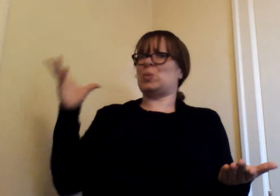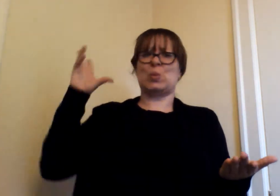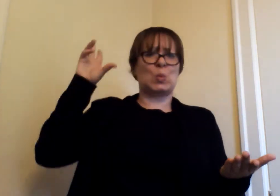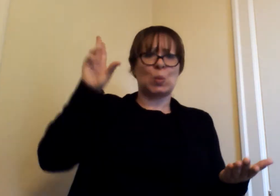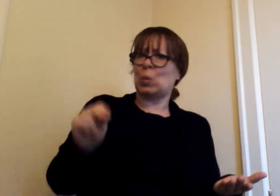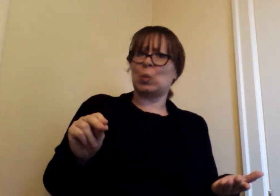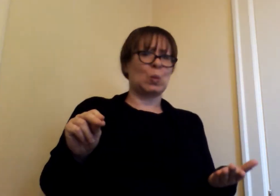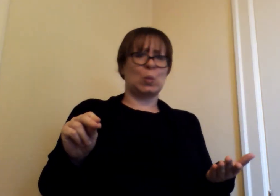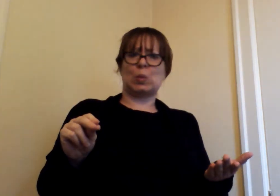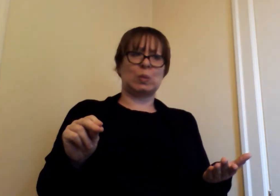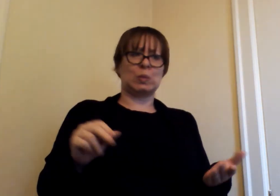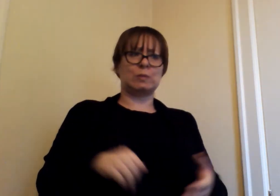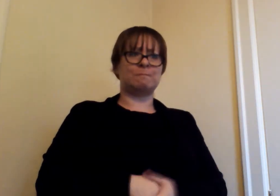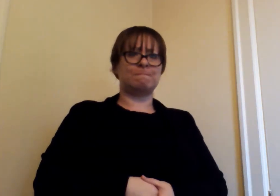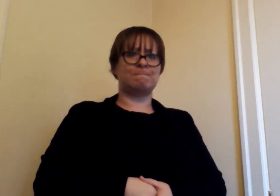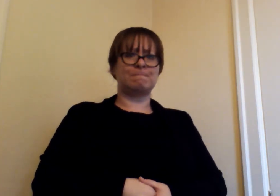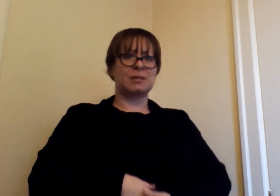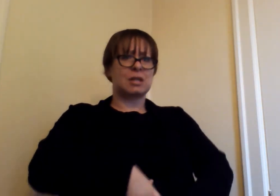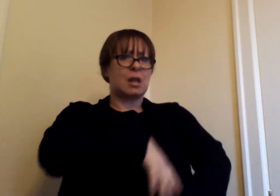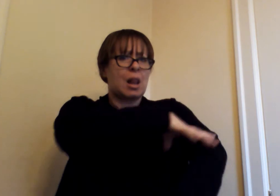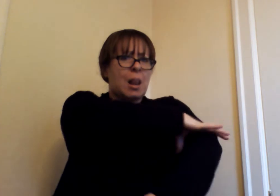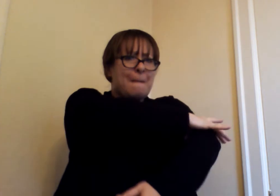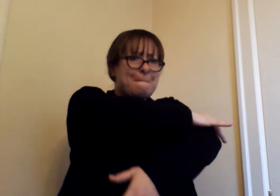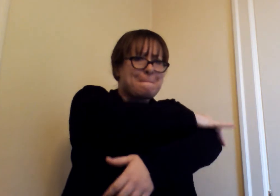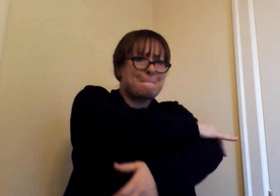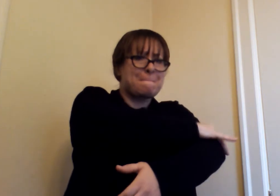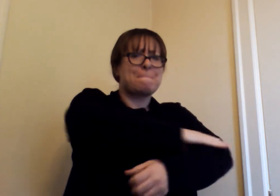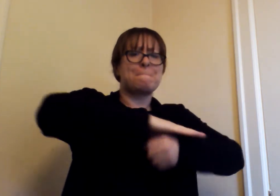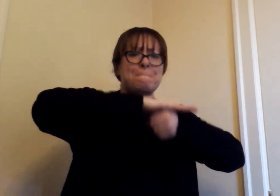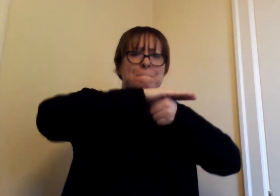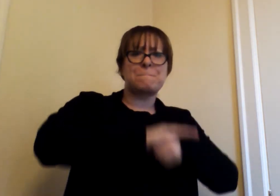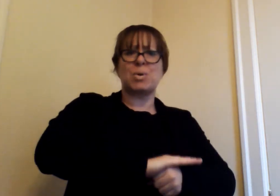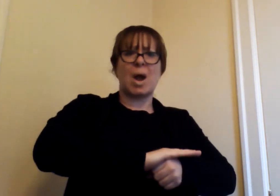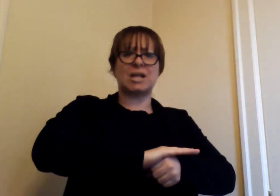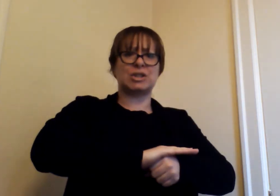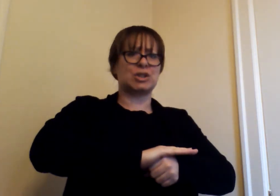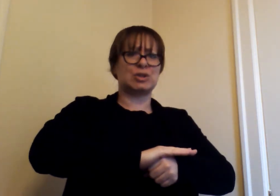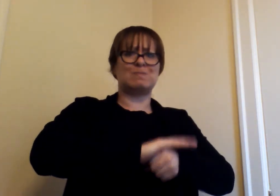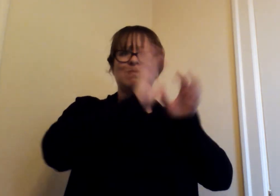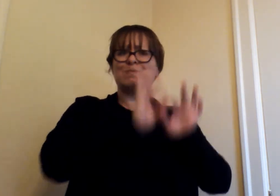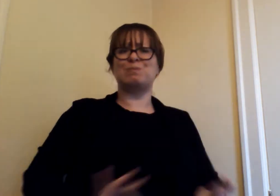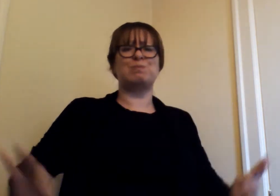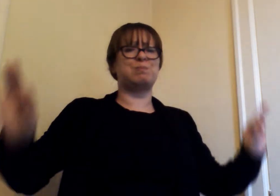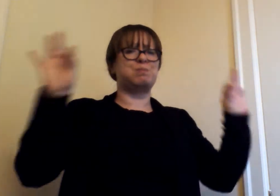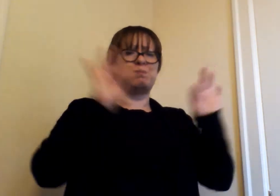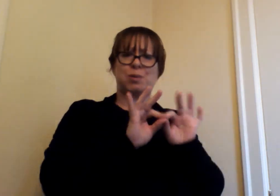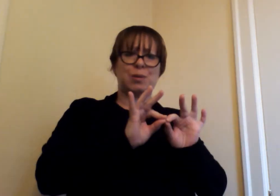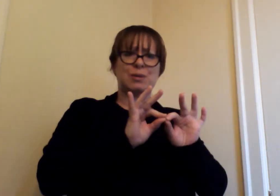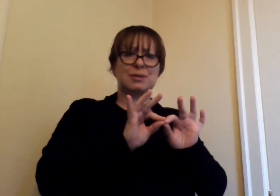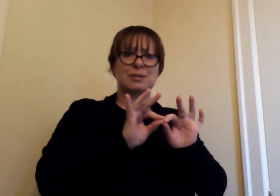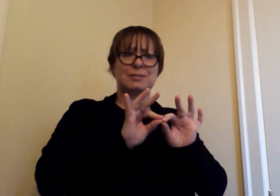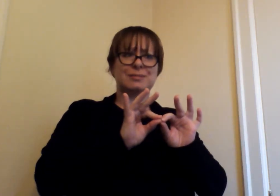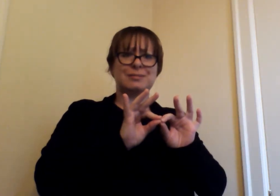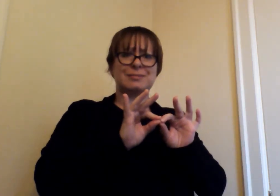necessarily. Failure to apply pressure on the puncture site immediately following removal of the needle can cause bleeding from the vein into